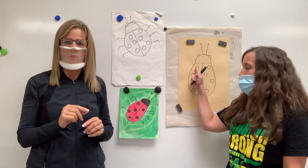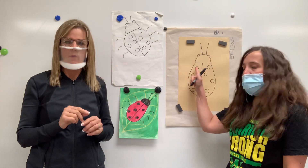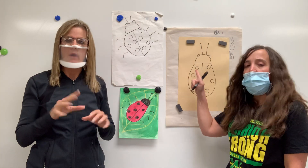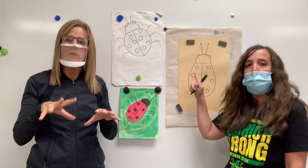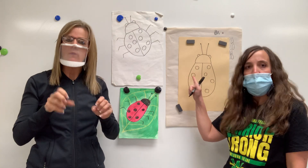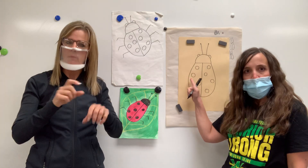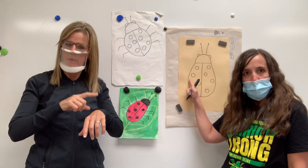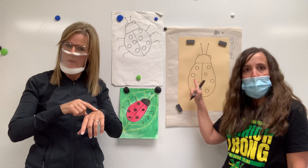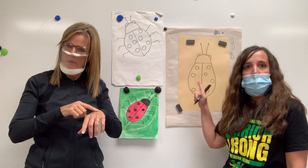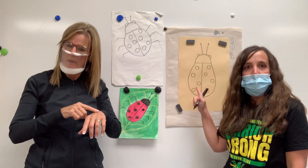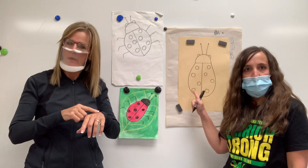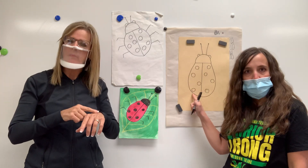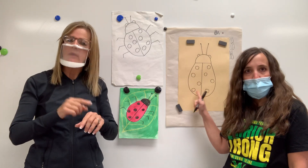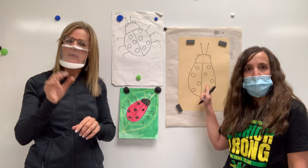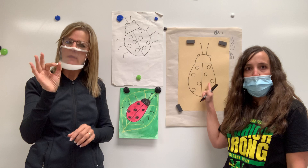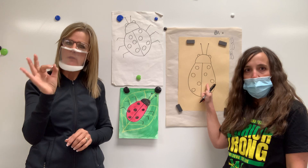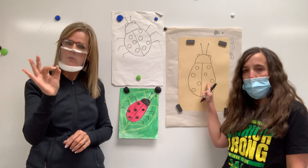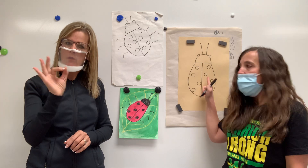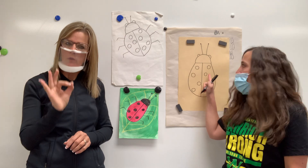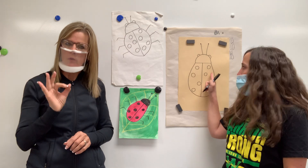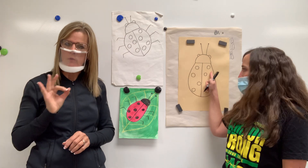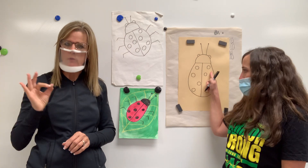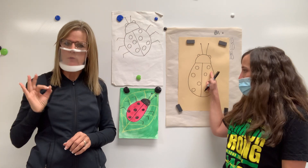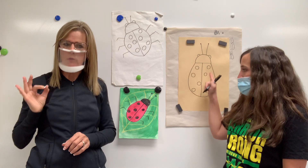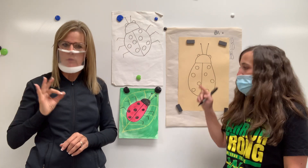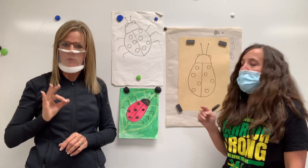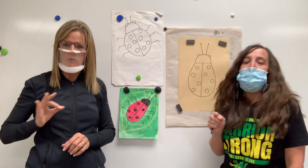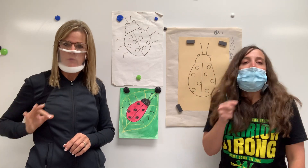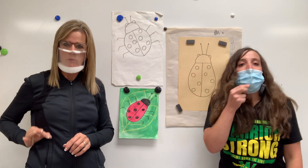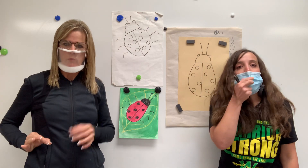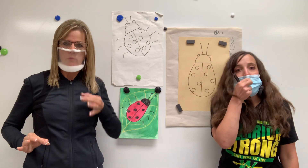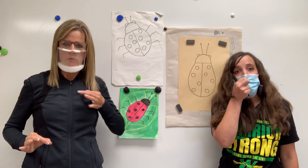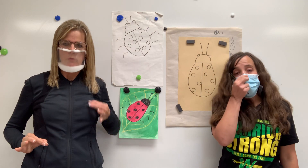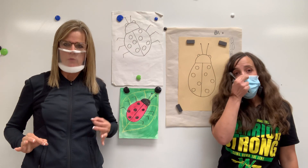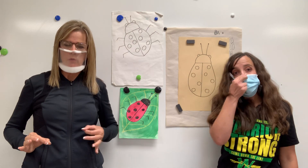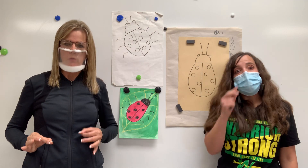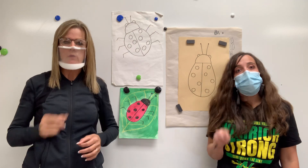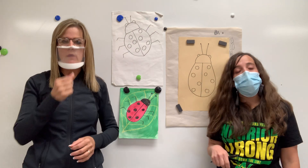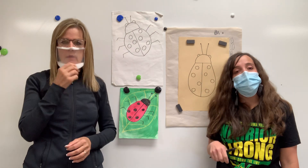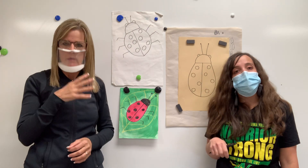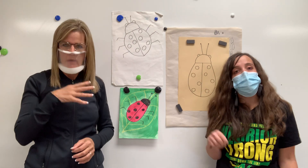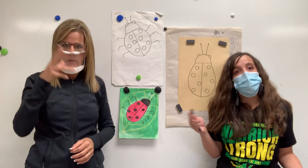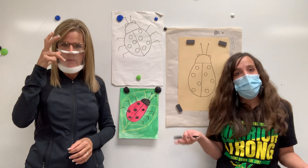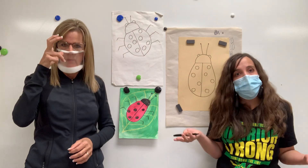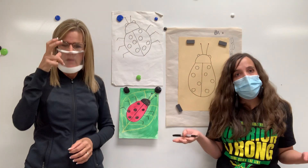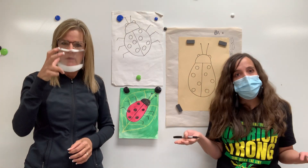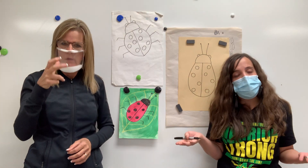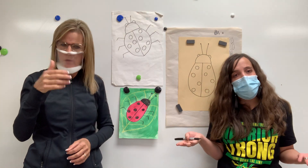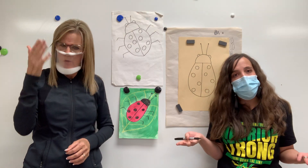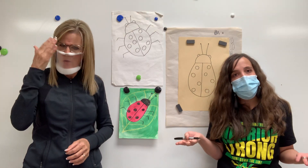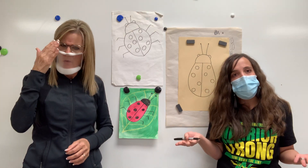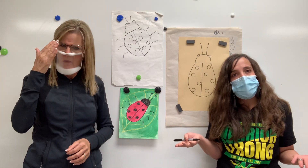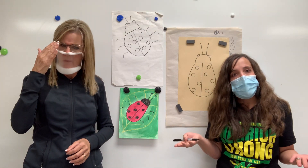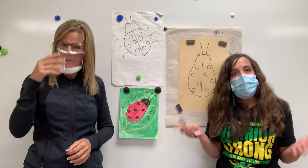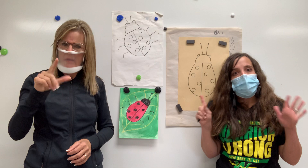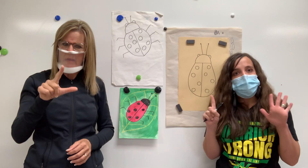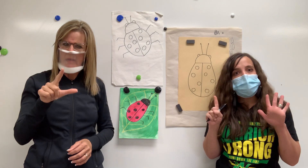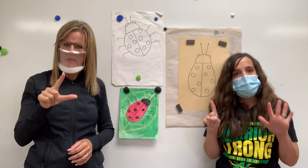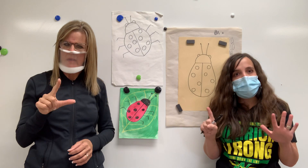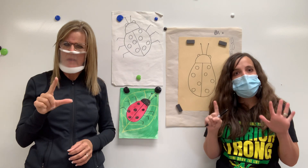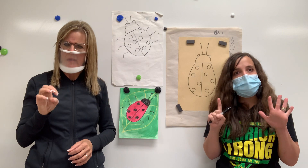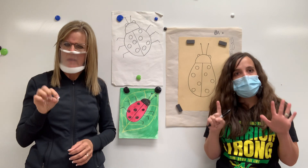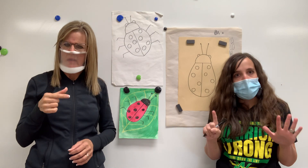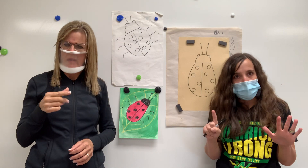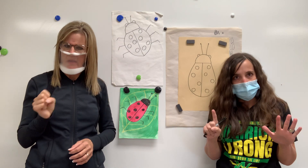I took my time and did circles all over the wings. Now ladybugs, they have, do you know how many legs they have? They